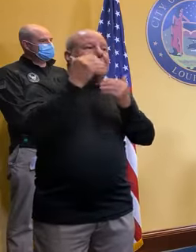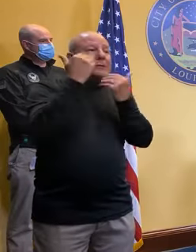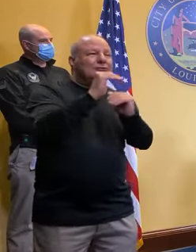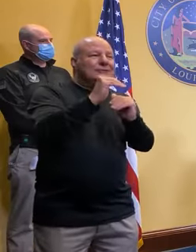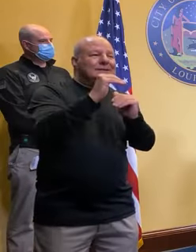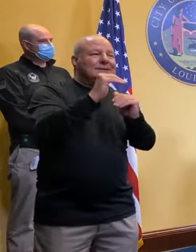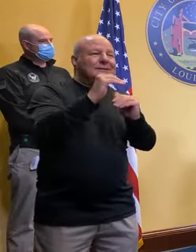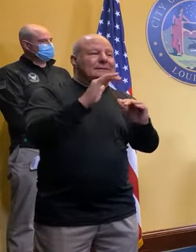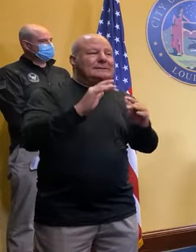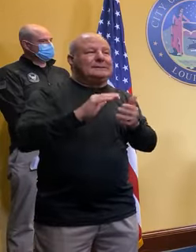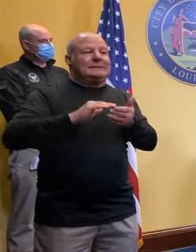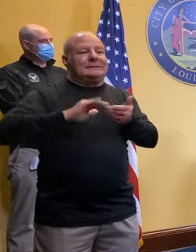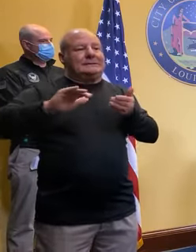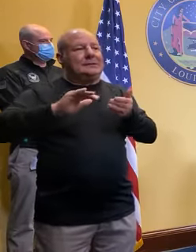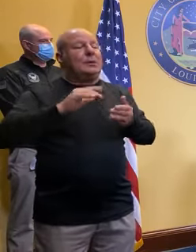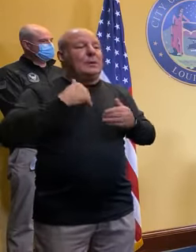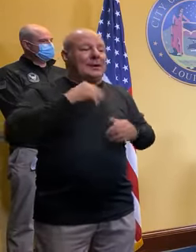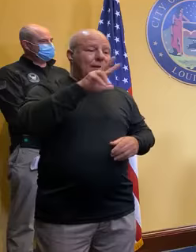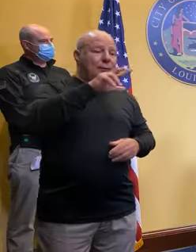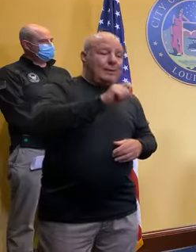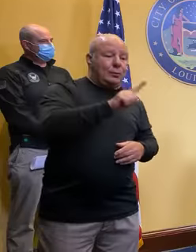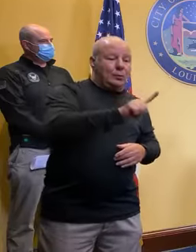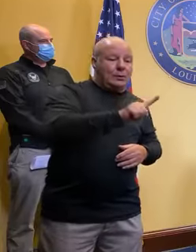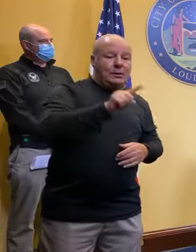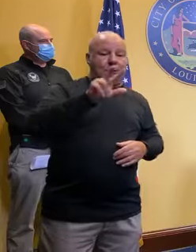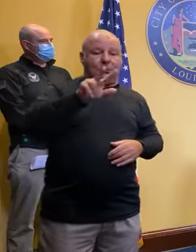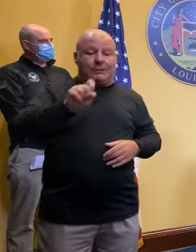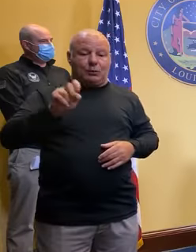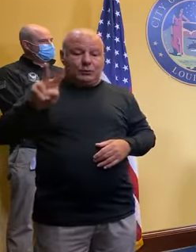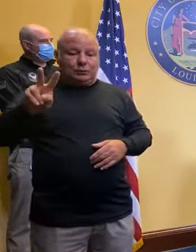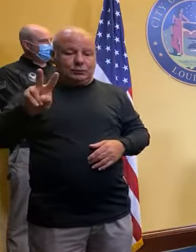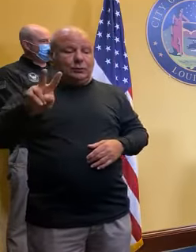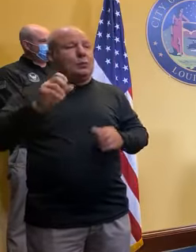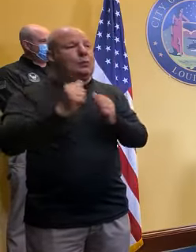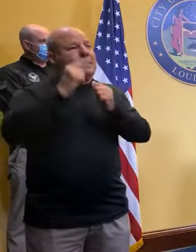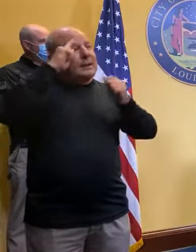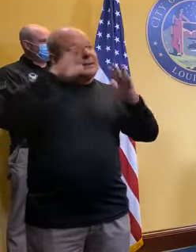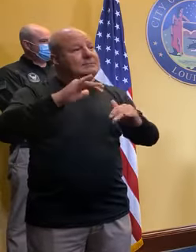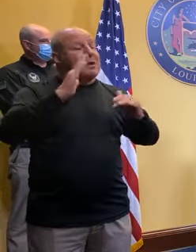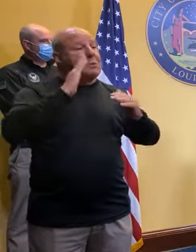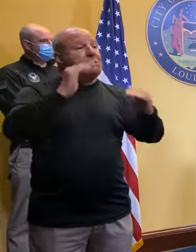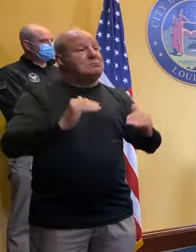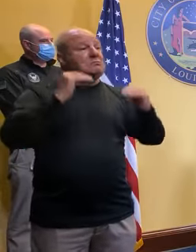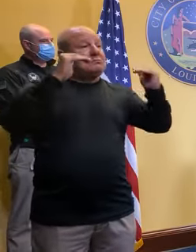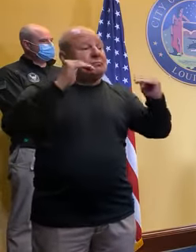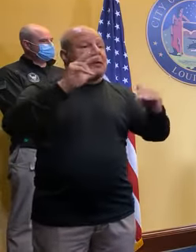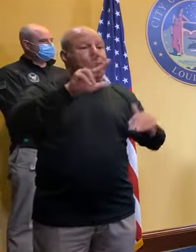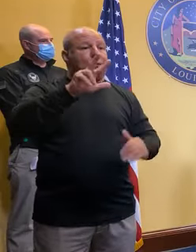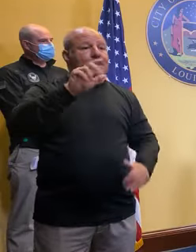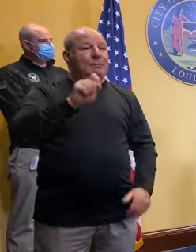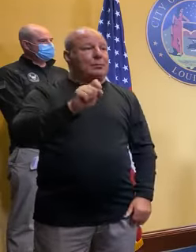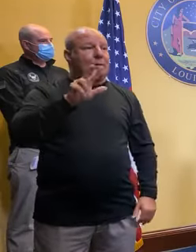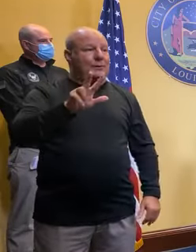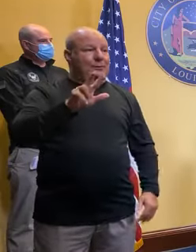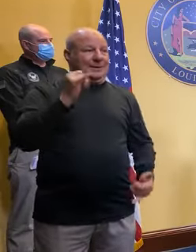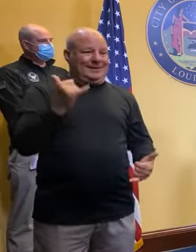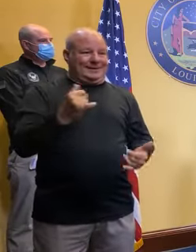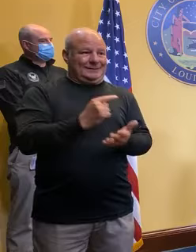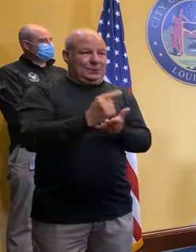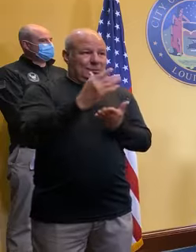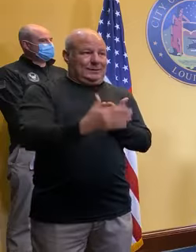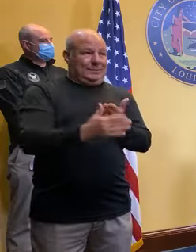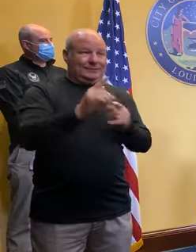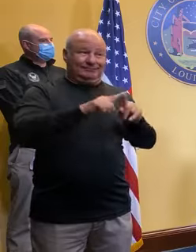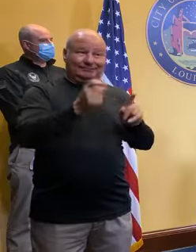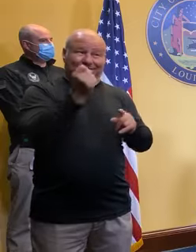We have the 3.1, 3.2, with the expectation that we will be moving into 3.3 as of this weekend.